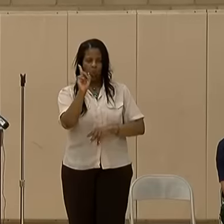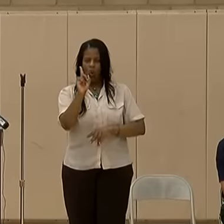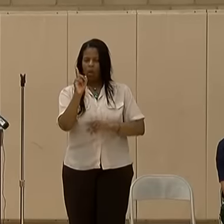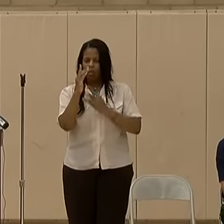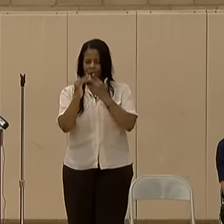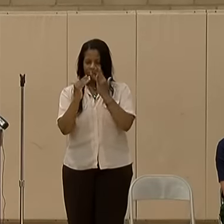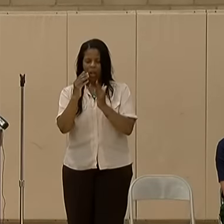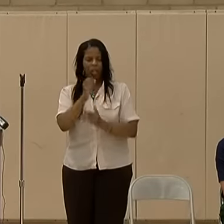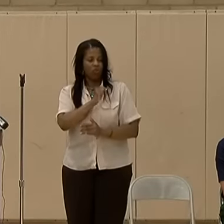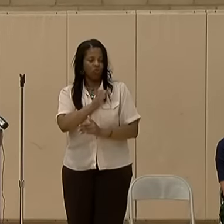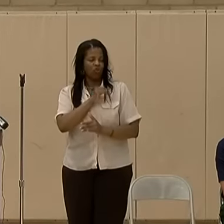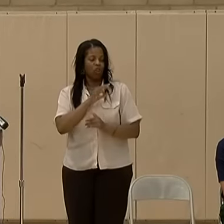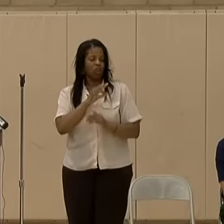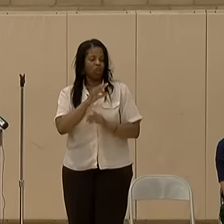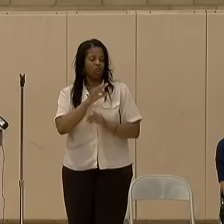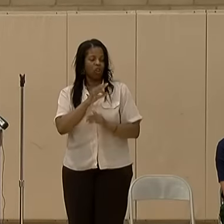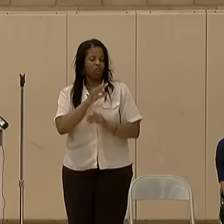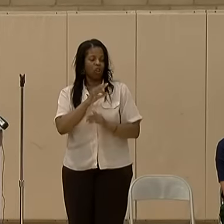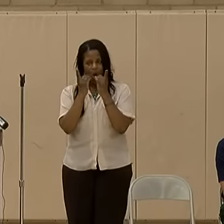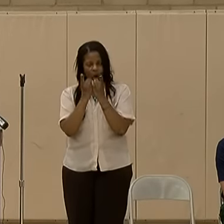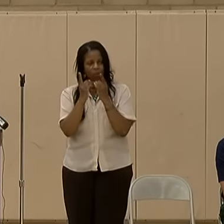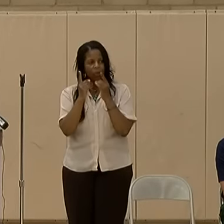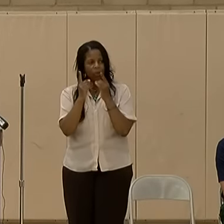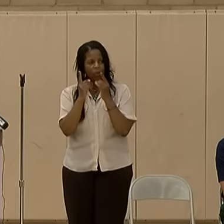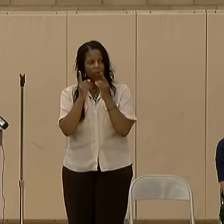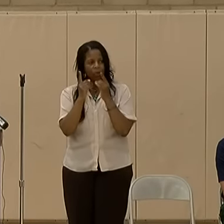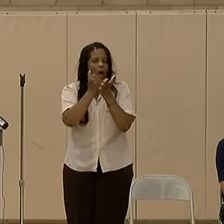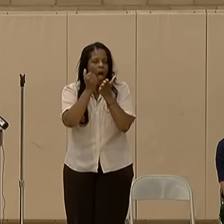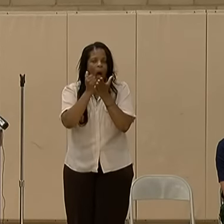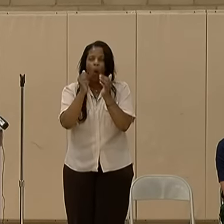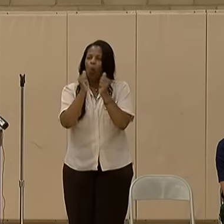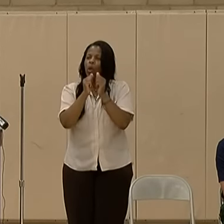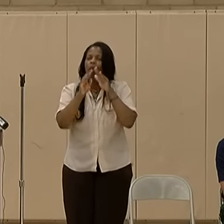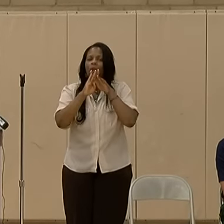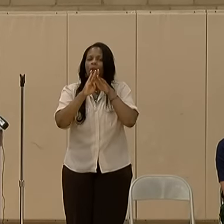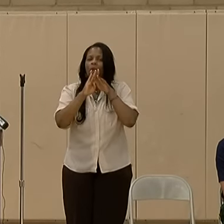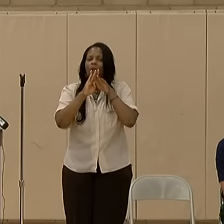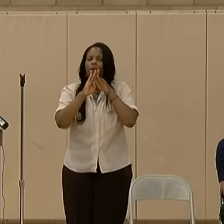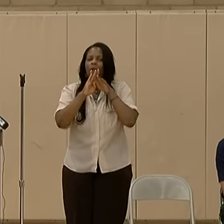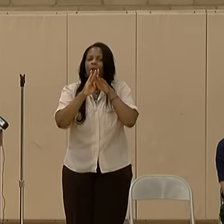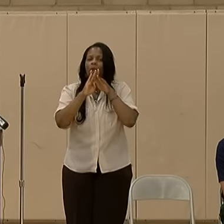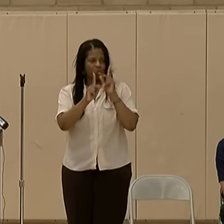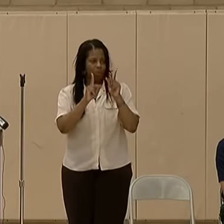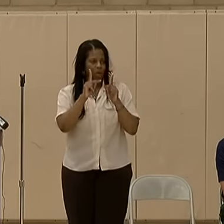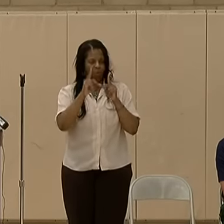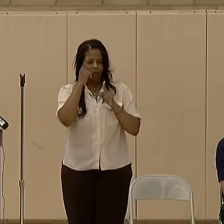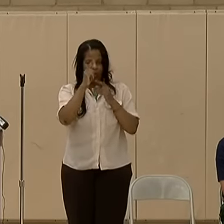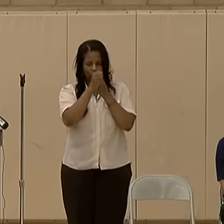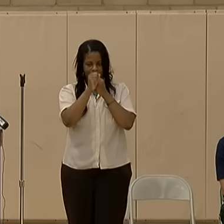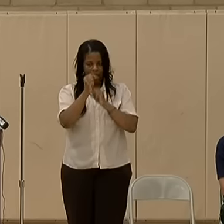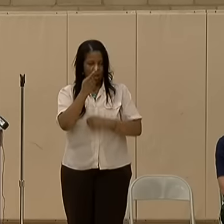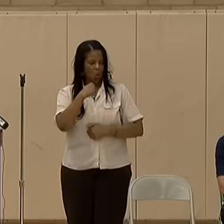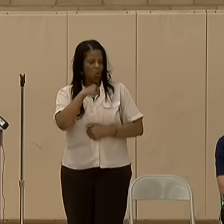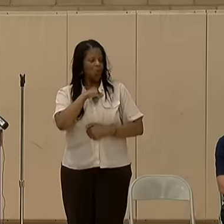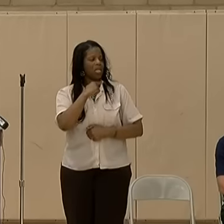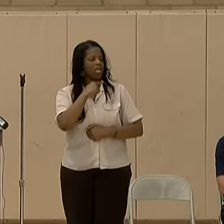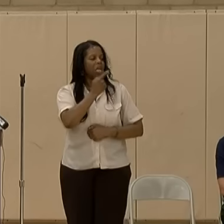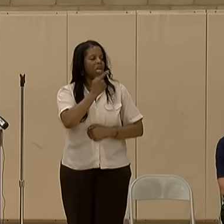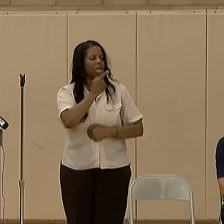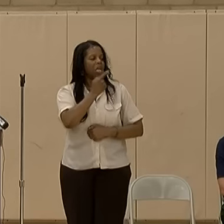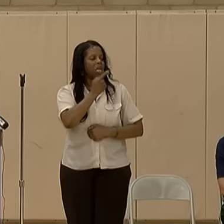Sheriff's Department to execute the evacuations that the fire is driving, that we tell the sheriffs of what